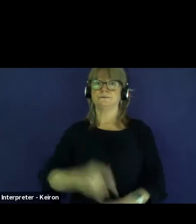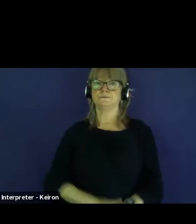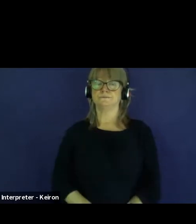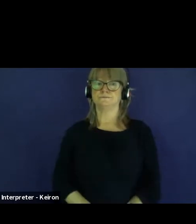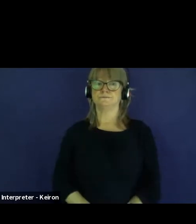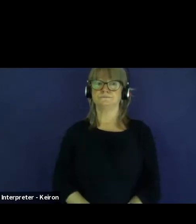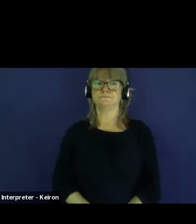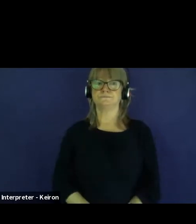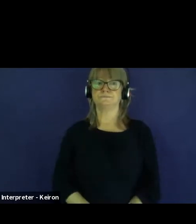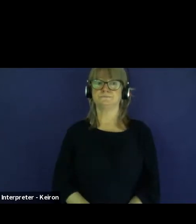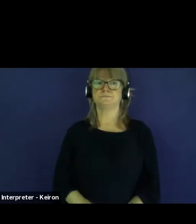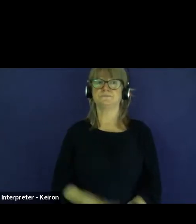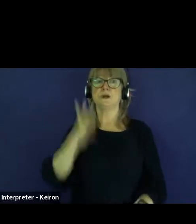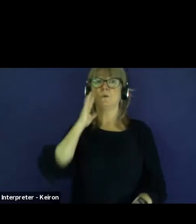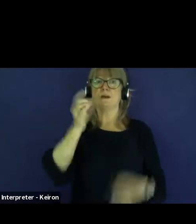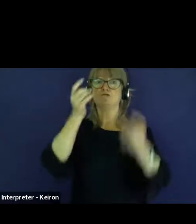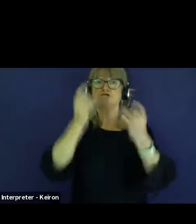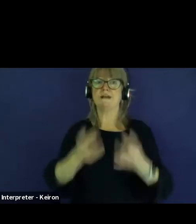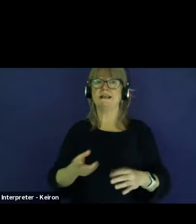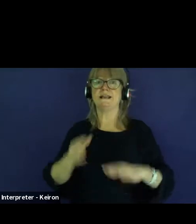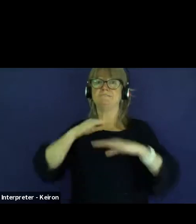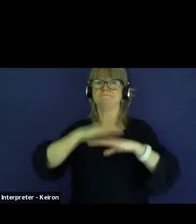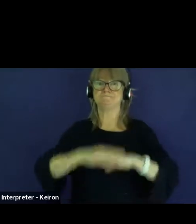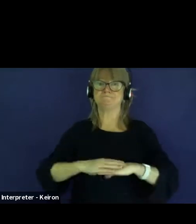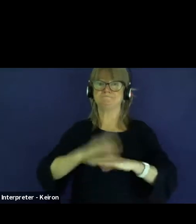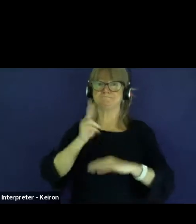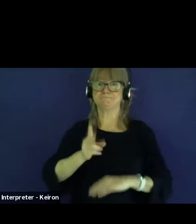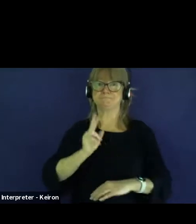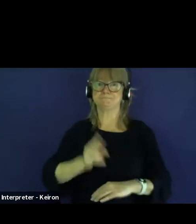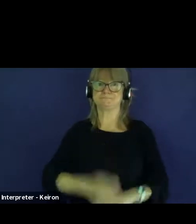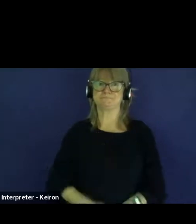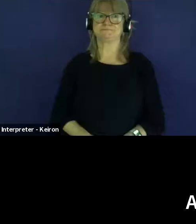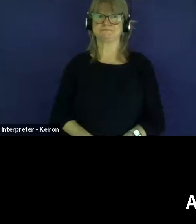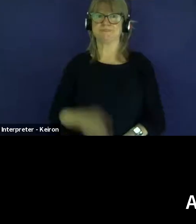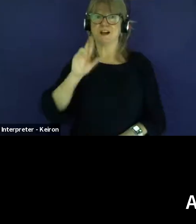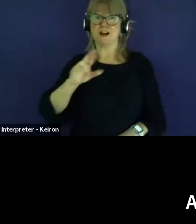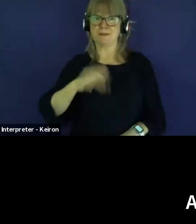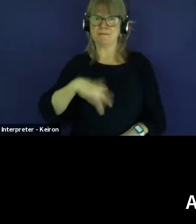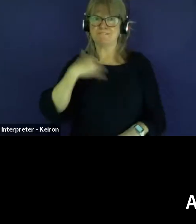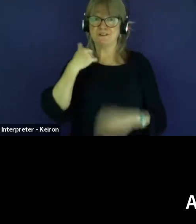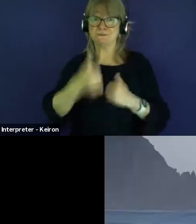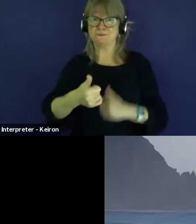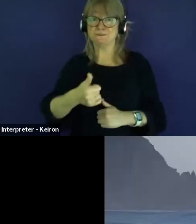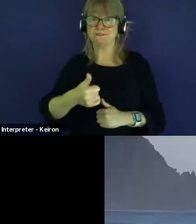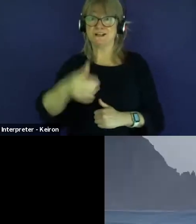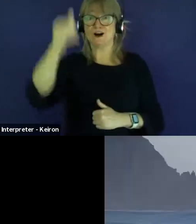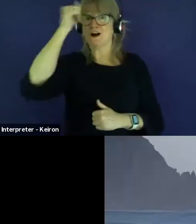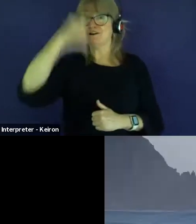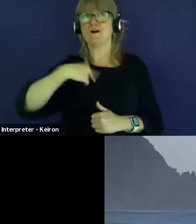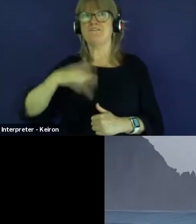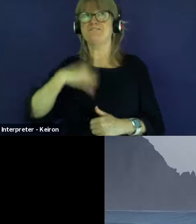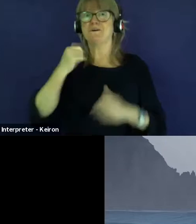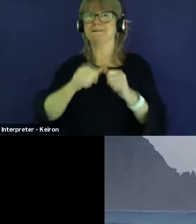Once you're ready, come sit back up again. I hope we're all feeling good after that. I know I definitely am.